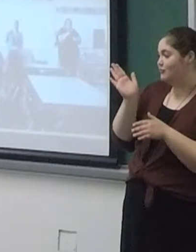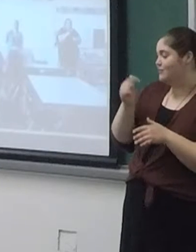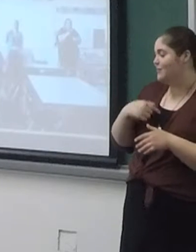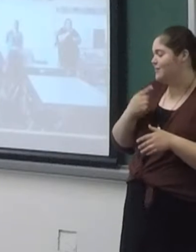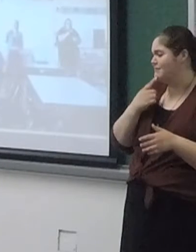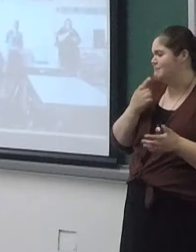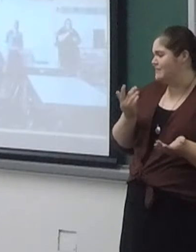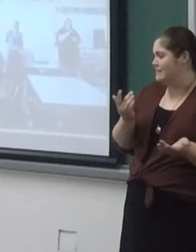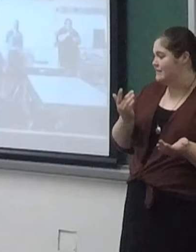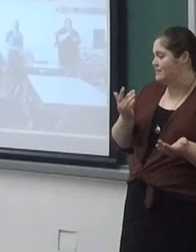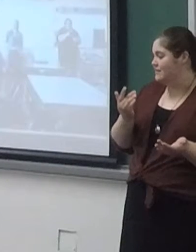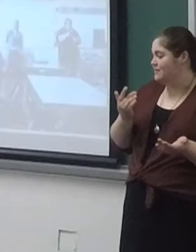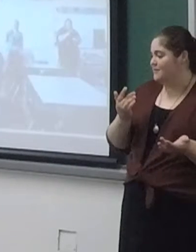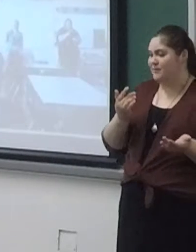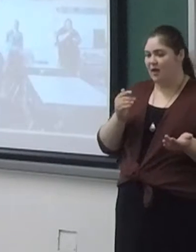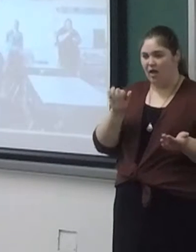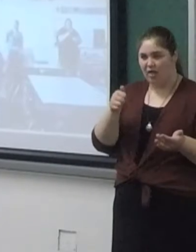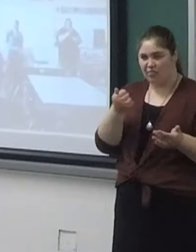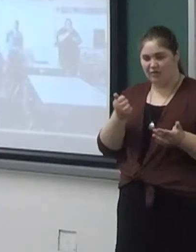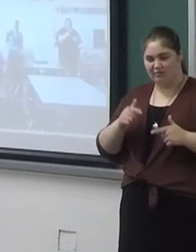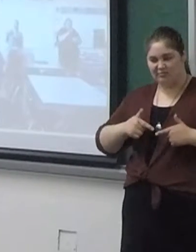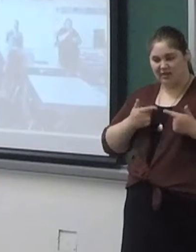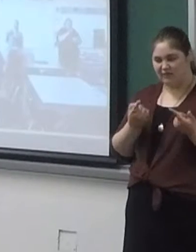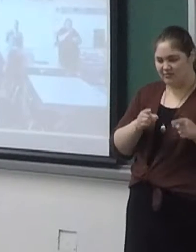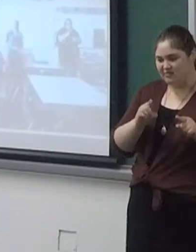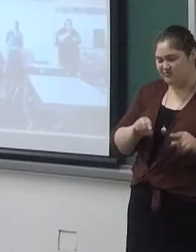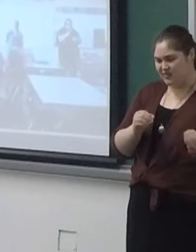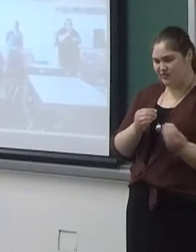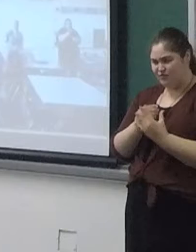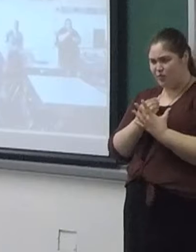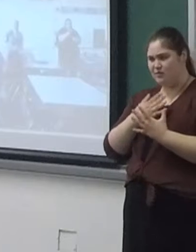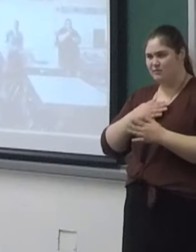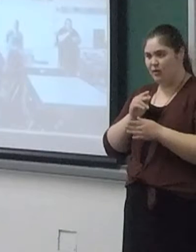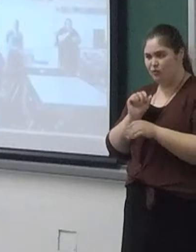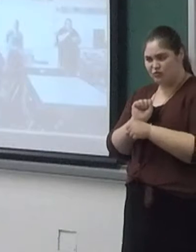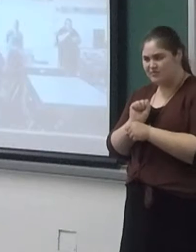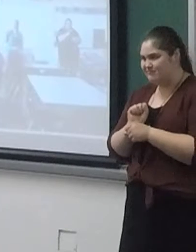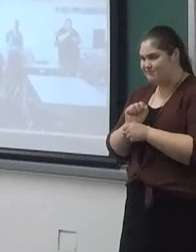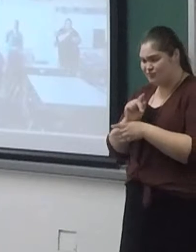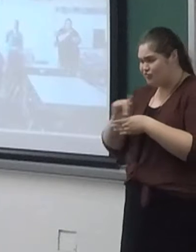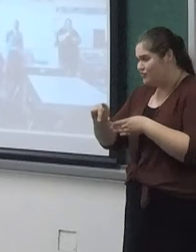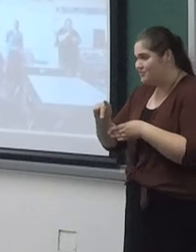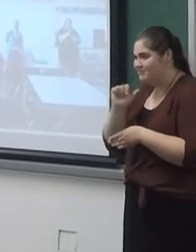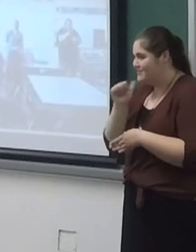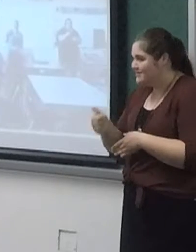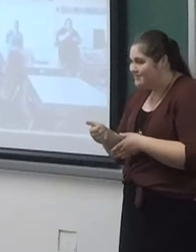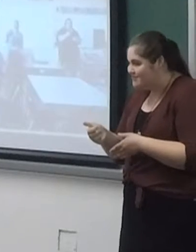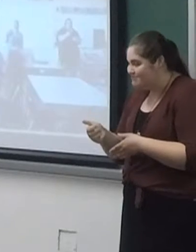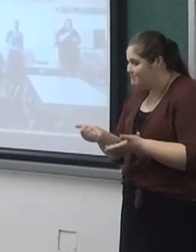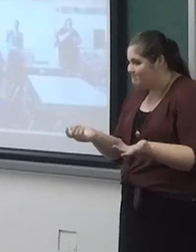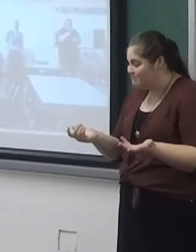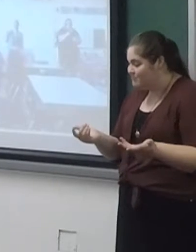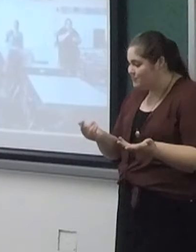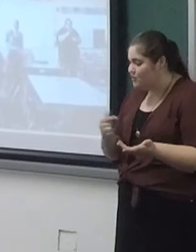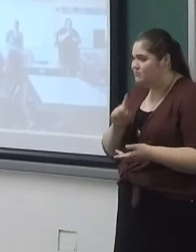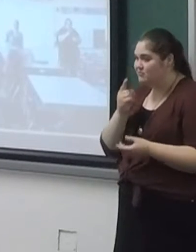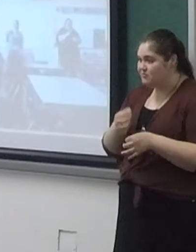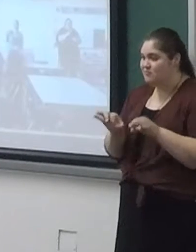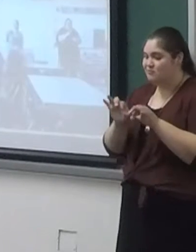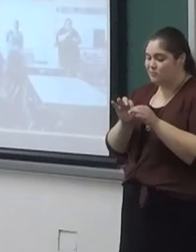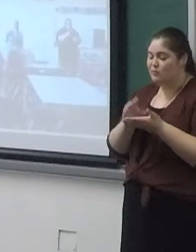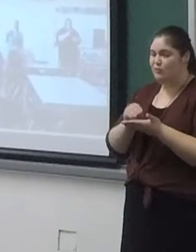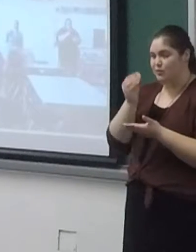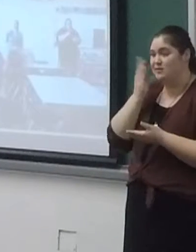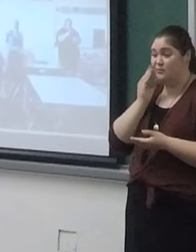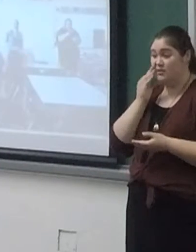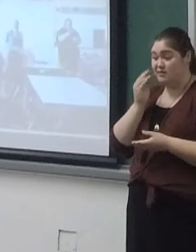letting outside factors affect my work, and it really wasn't professional. So it was definitely a big learning experience that professionalism